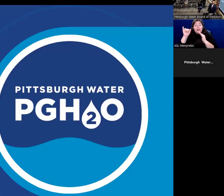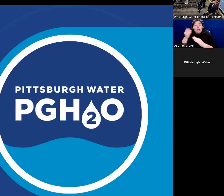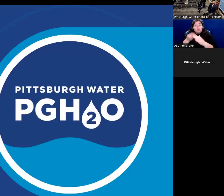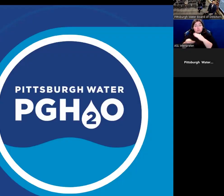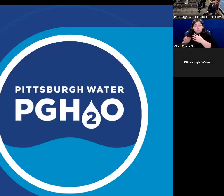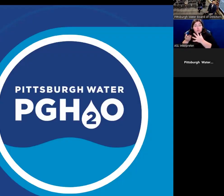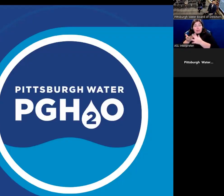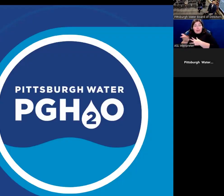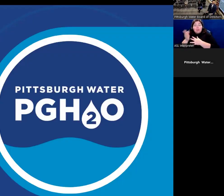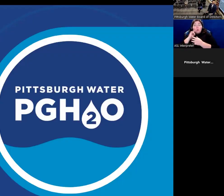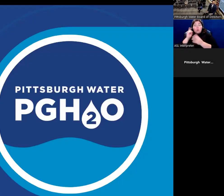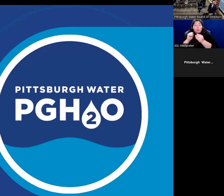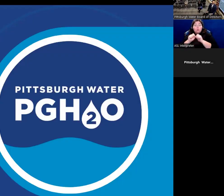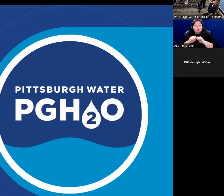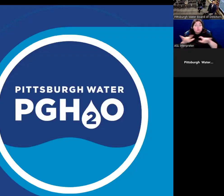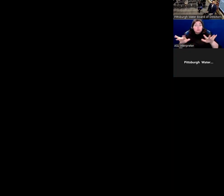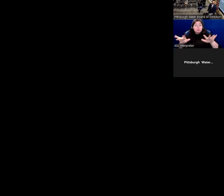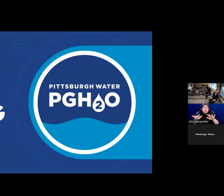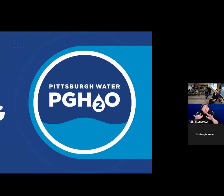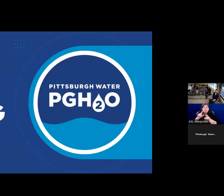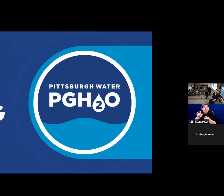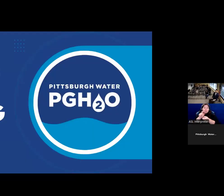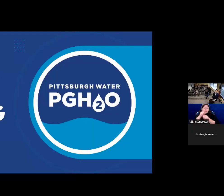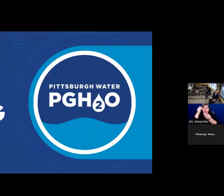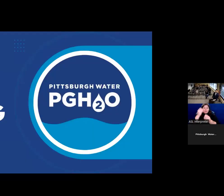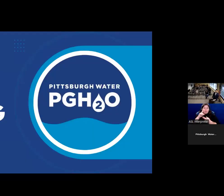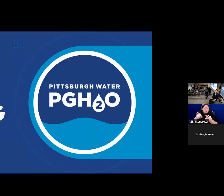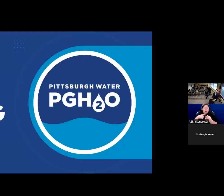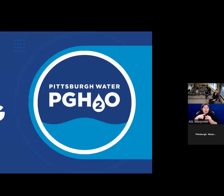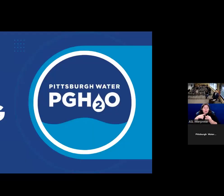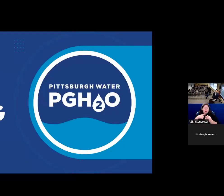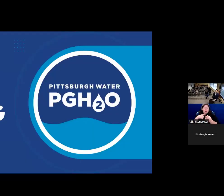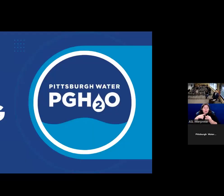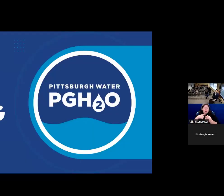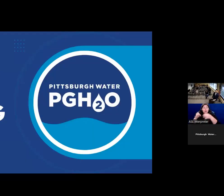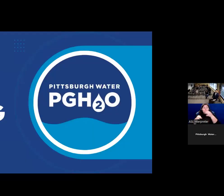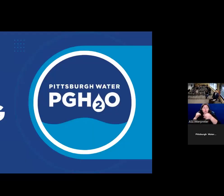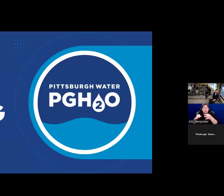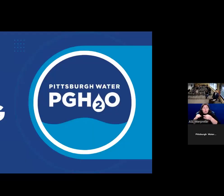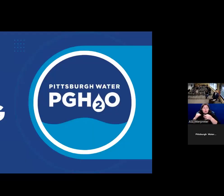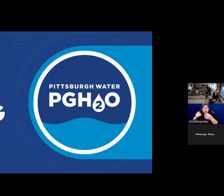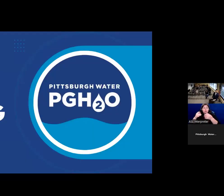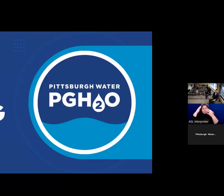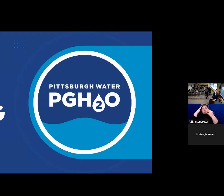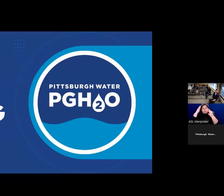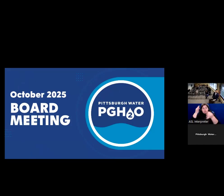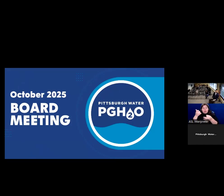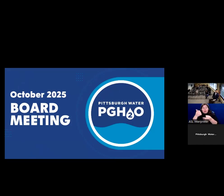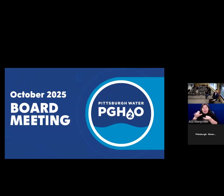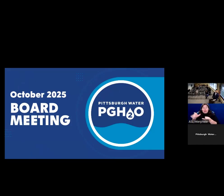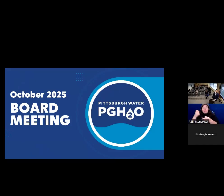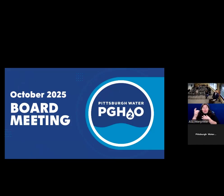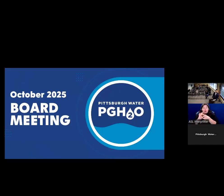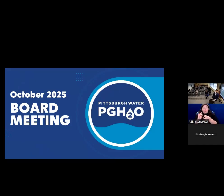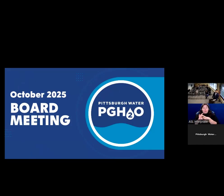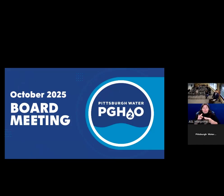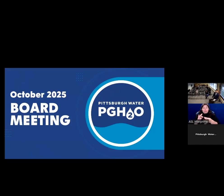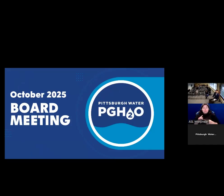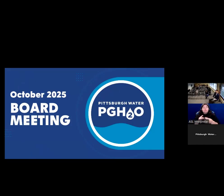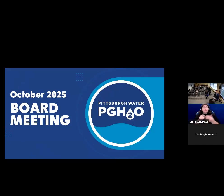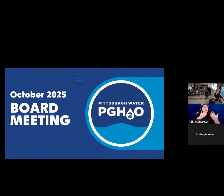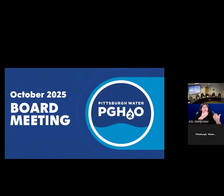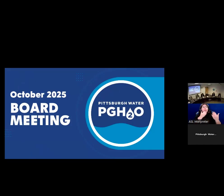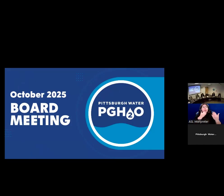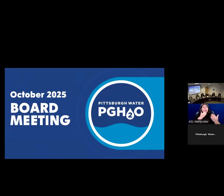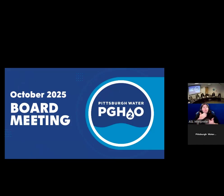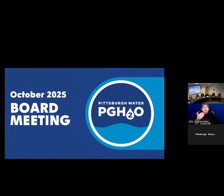release some specifics on that settlement. Thanks, Mike. Thank you. Any other comments? All right, thanks, Ed. Thank